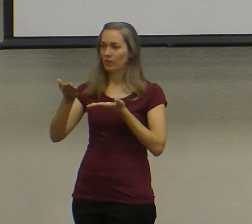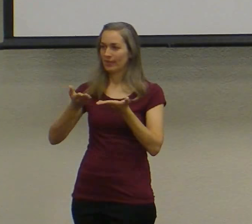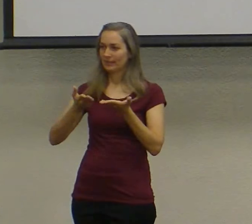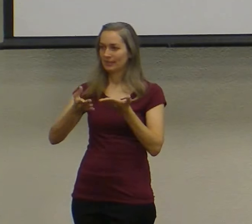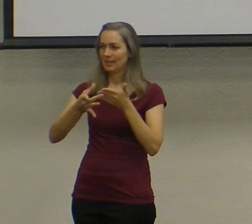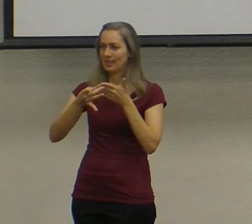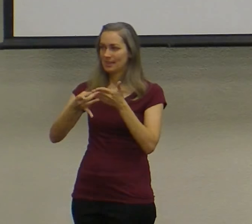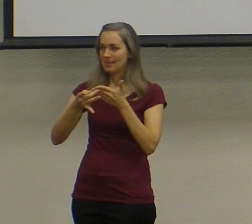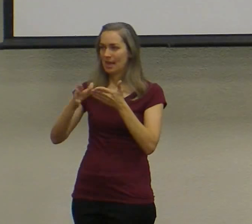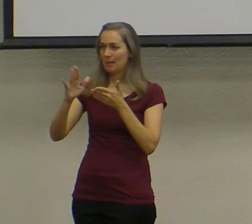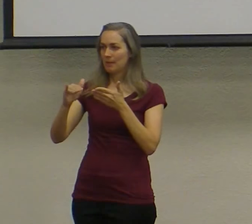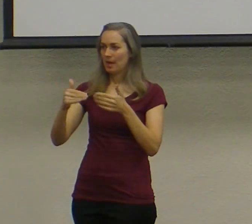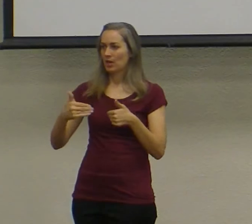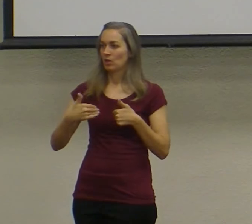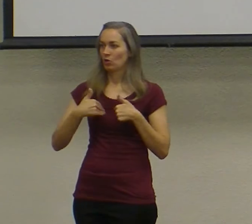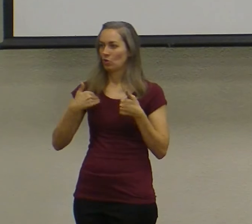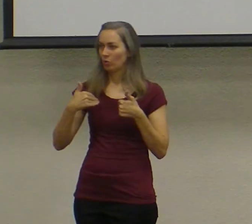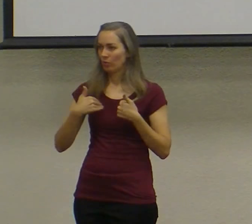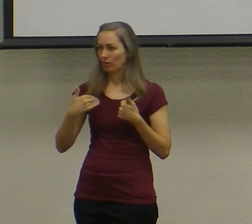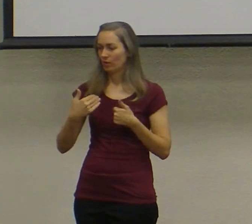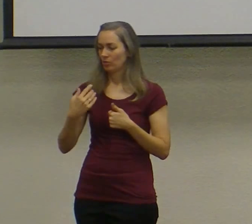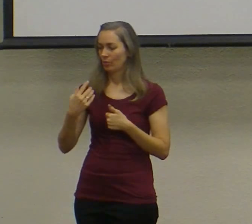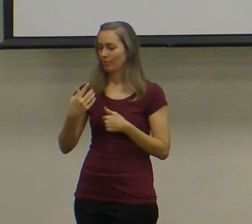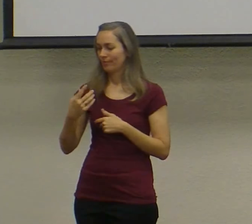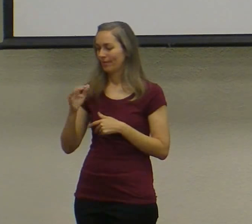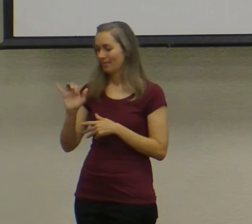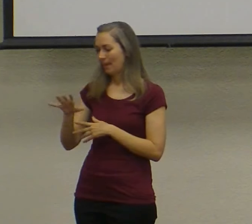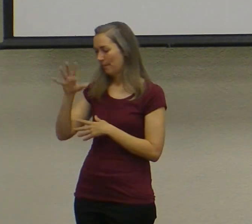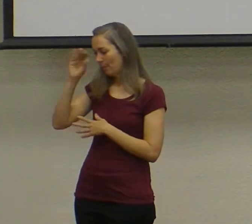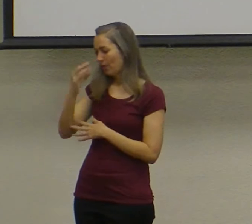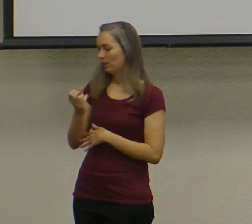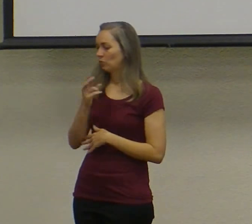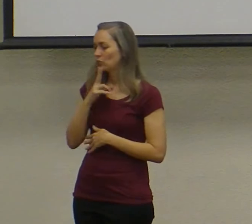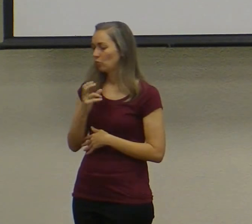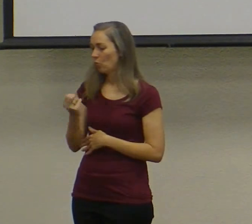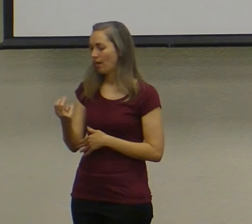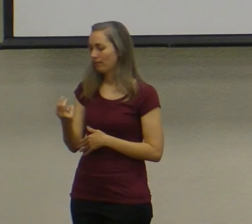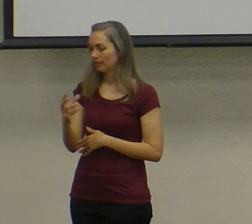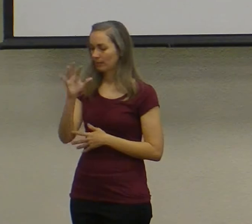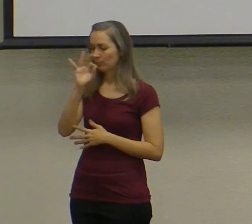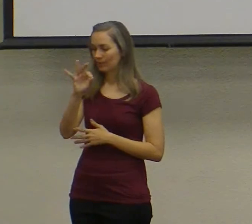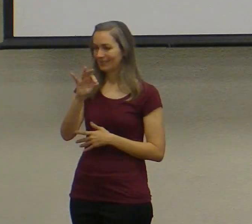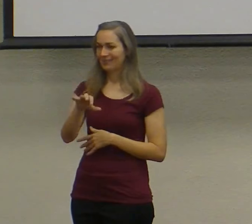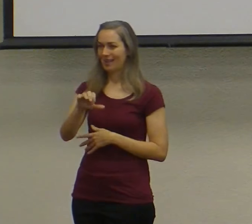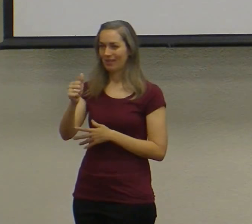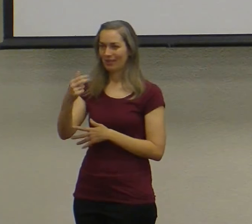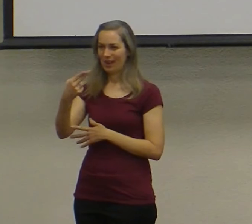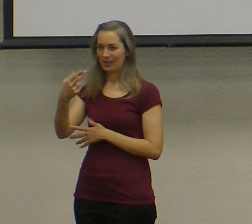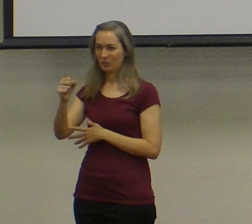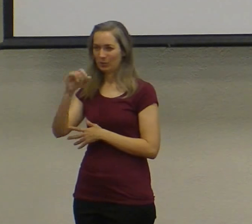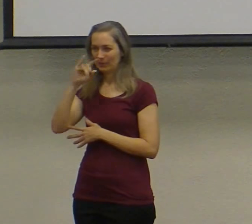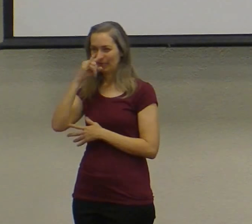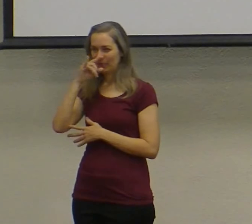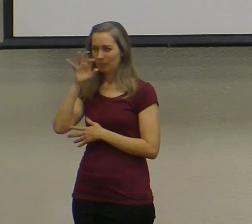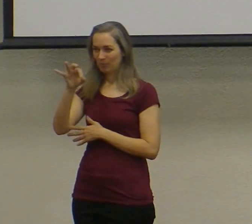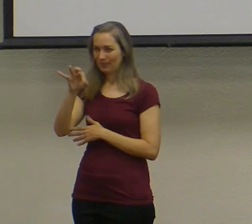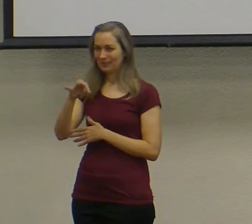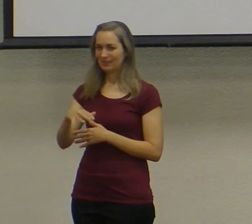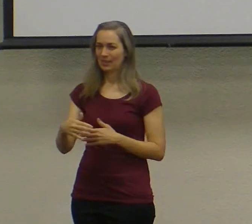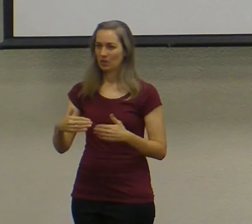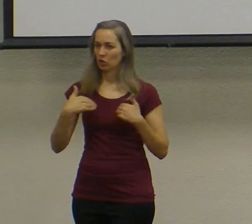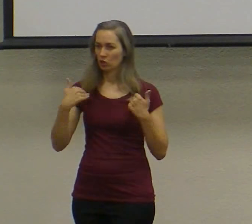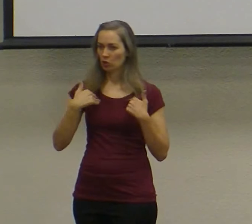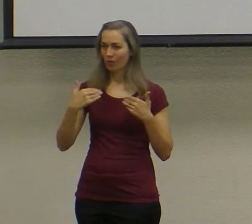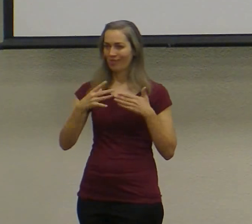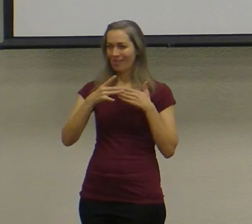boy and one of our high school graduates preach, and then all the youth did all the song leading and prayer. None of the